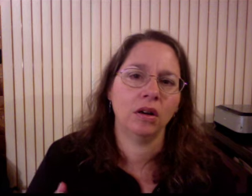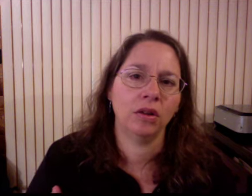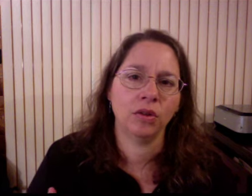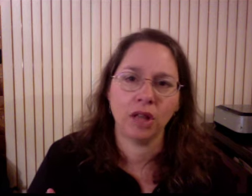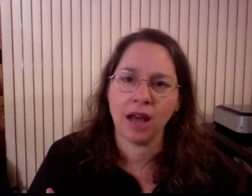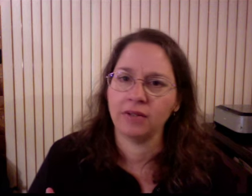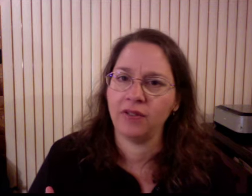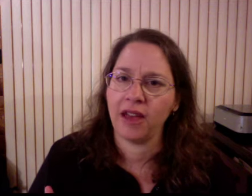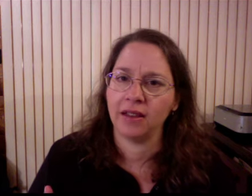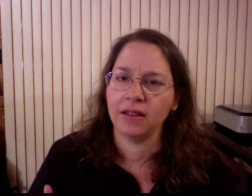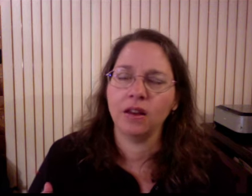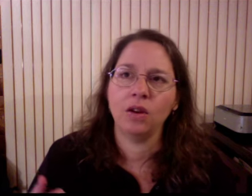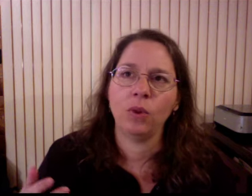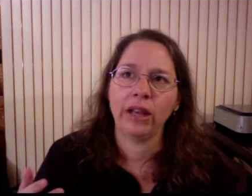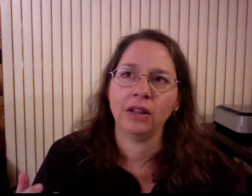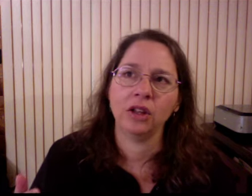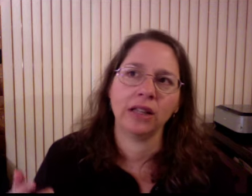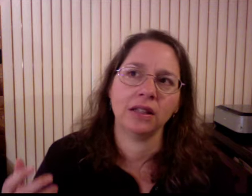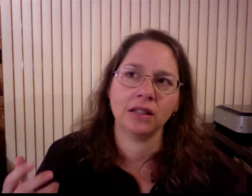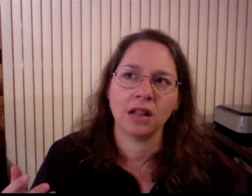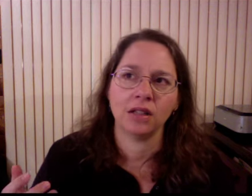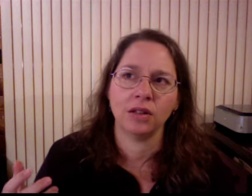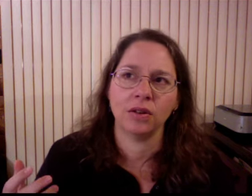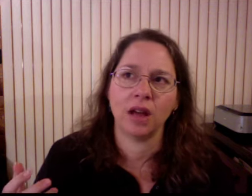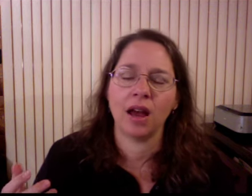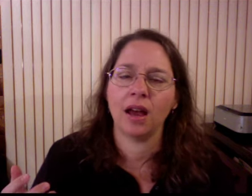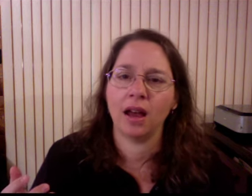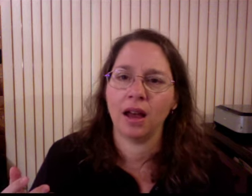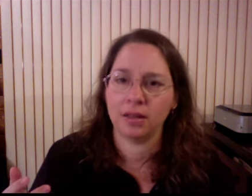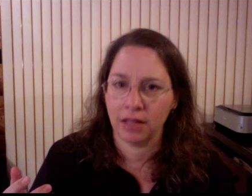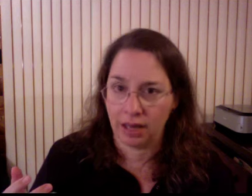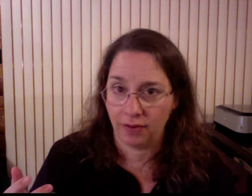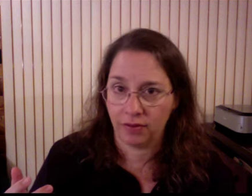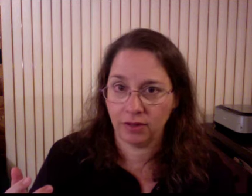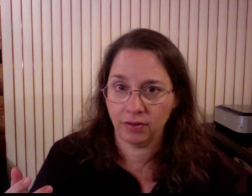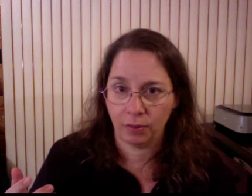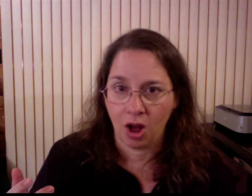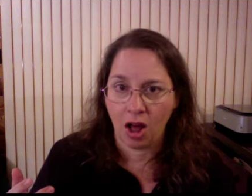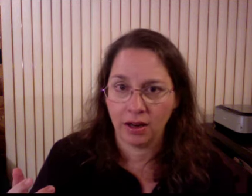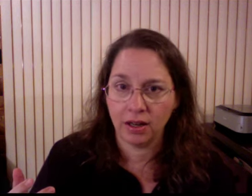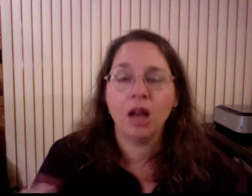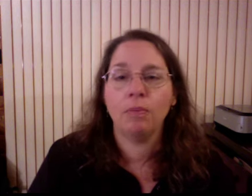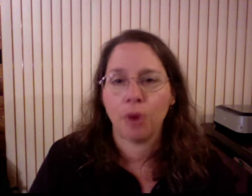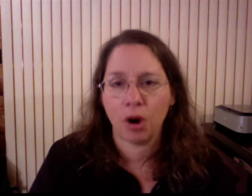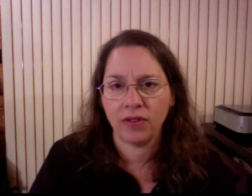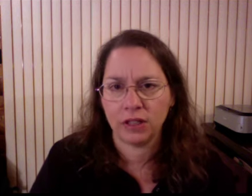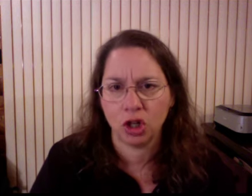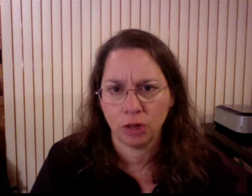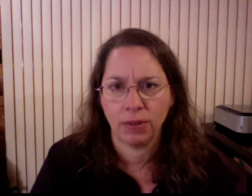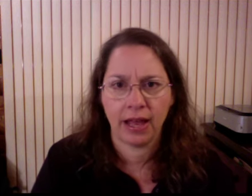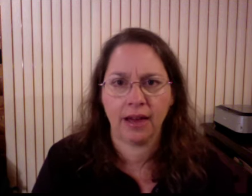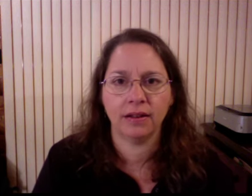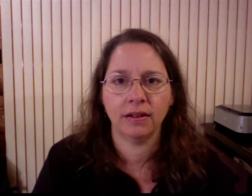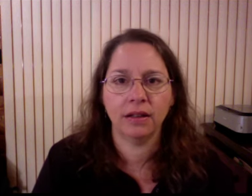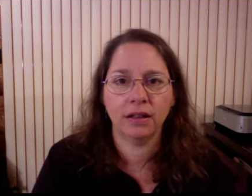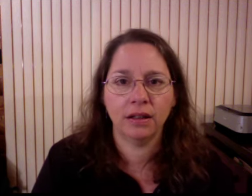through the eyes of faith, we can look at the solitude as a gift from God, part of His good plan